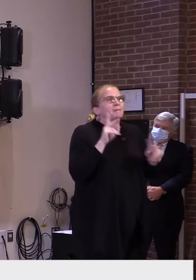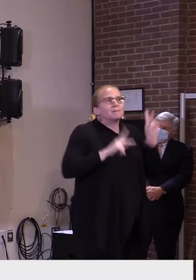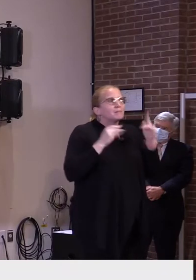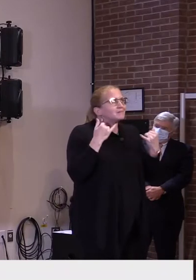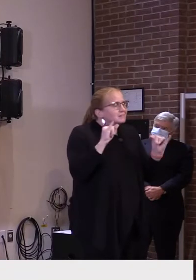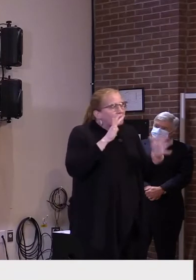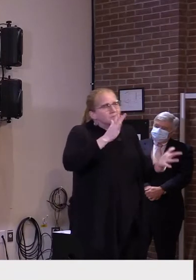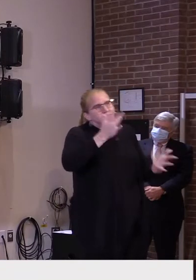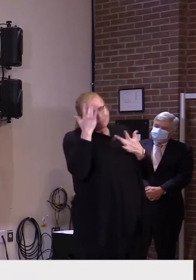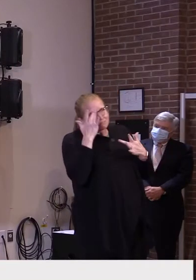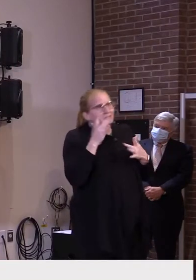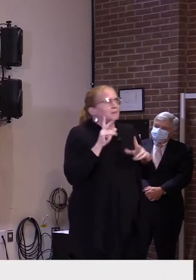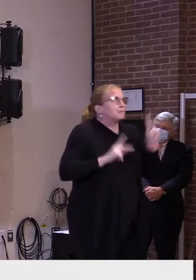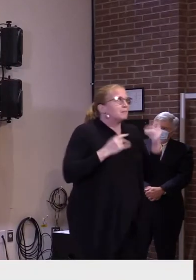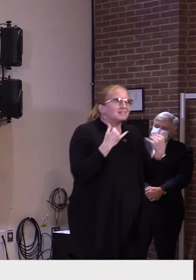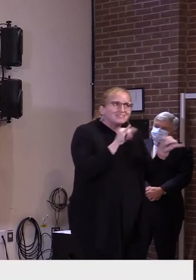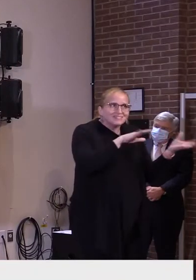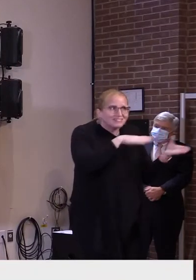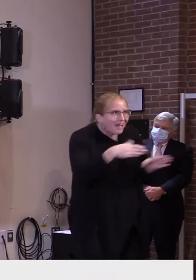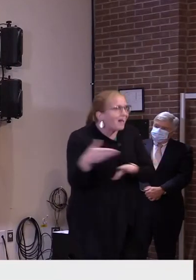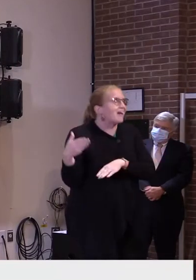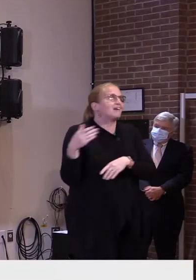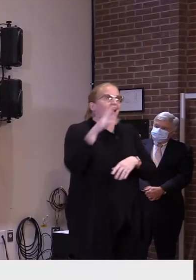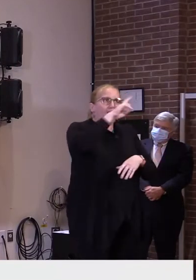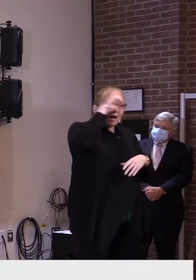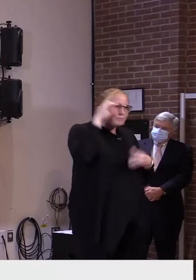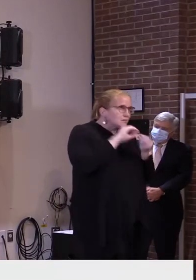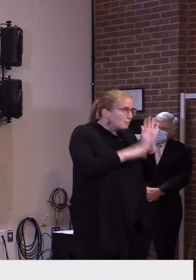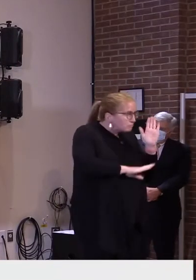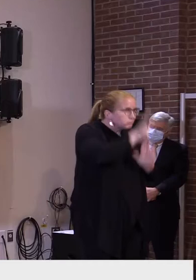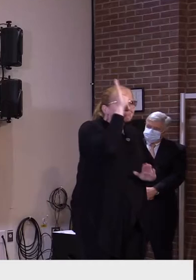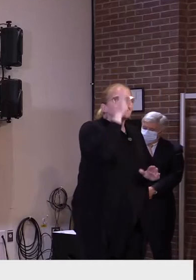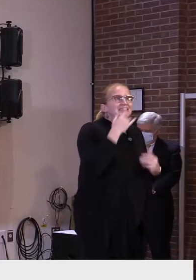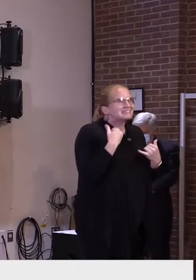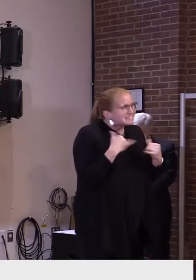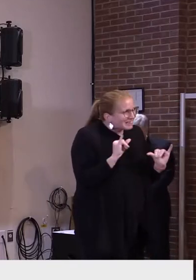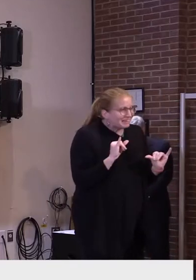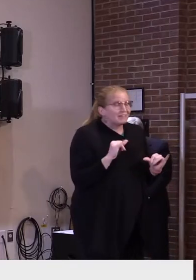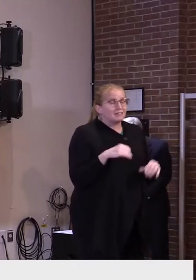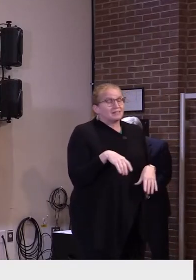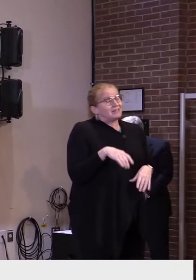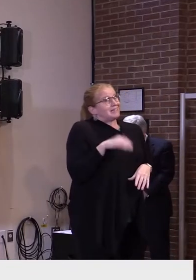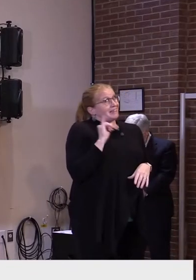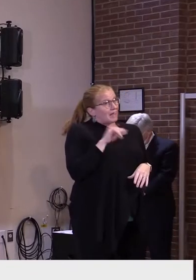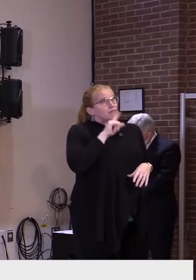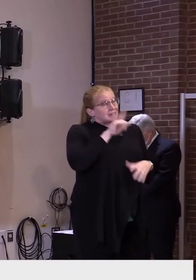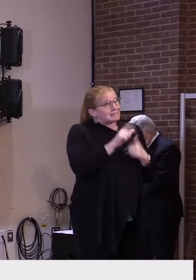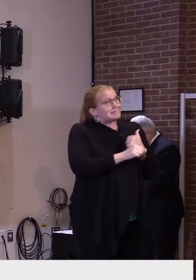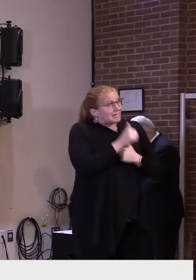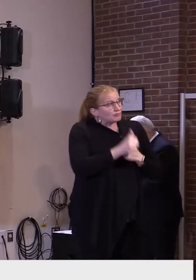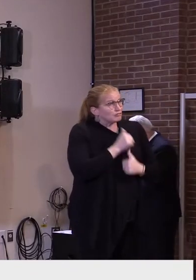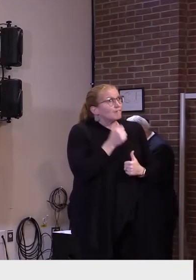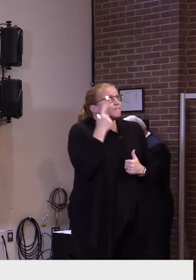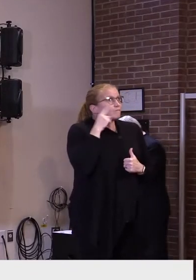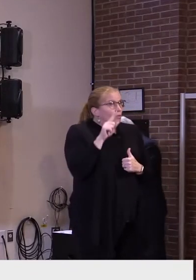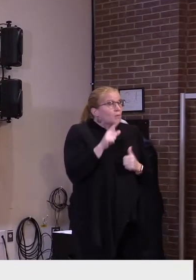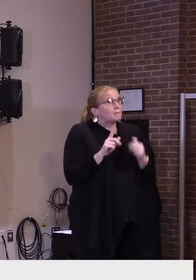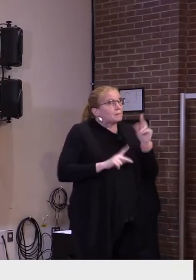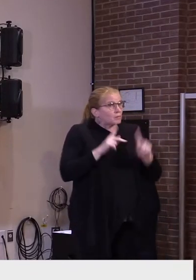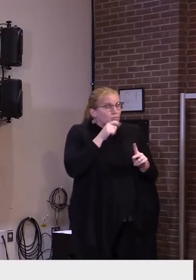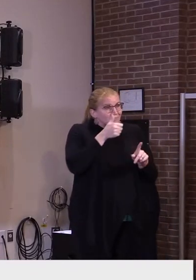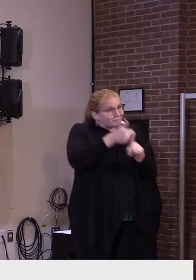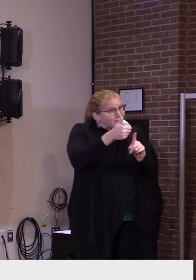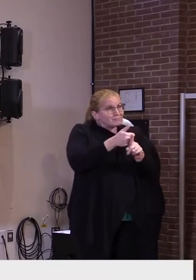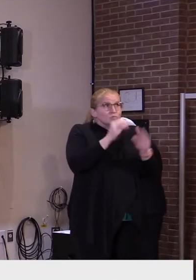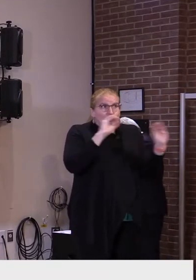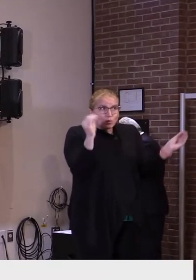communities. It still threatens the worst outcomes, especially among people who are not vaccinated and those